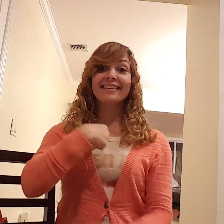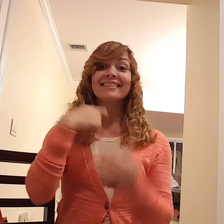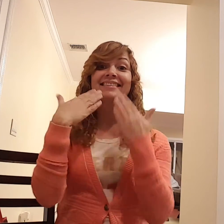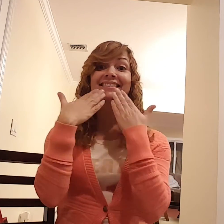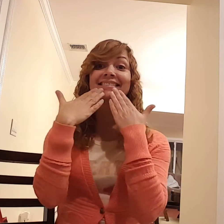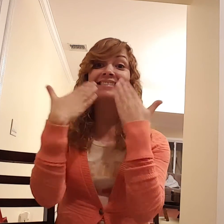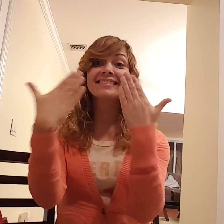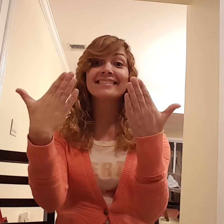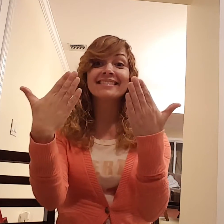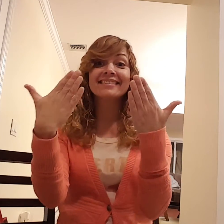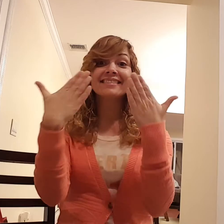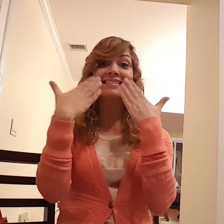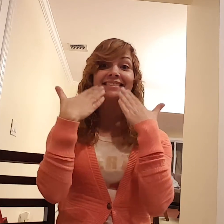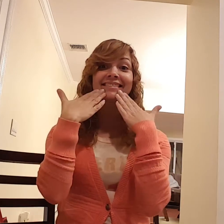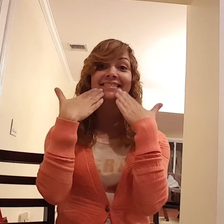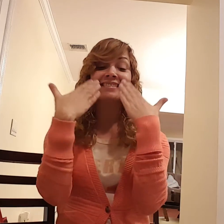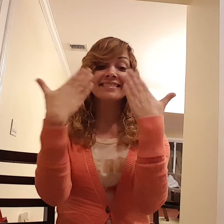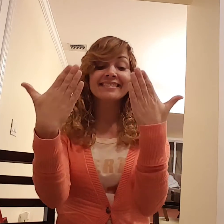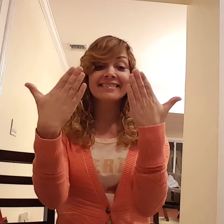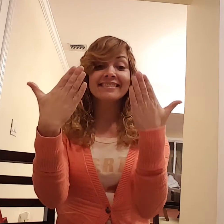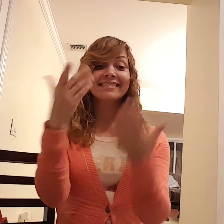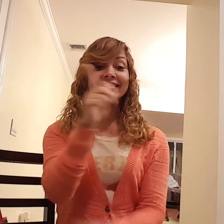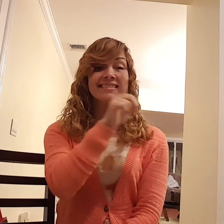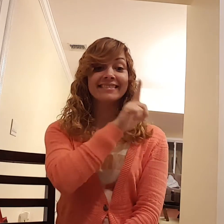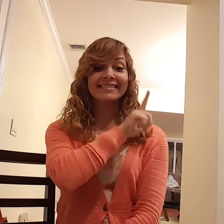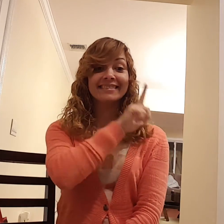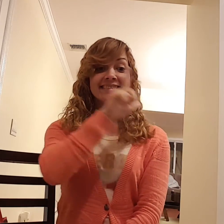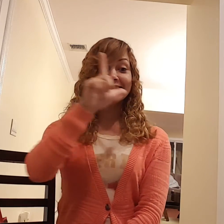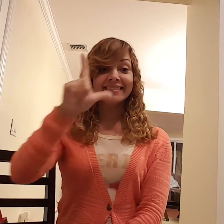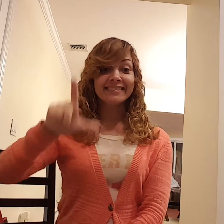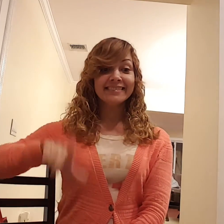I thank you, thank you, Lord.